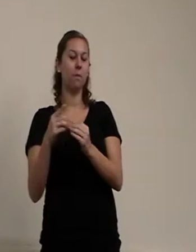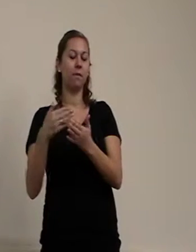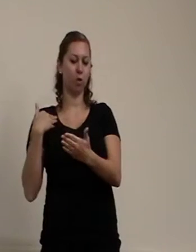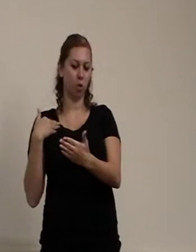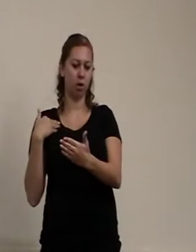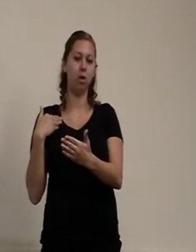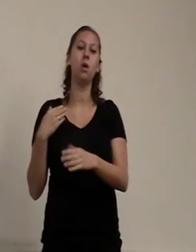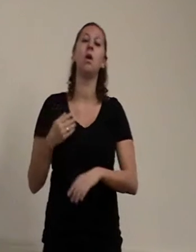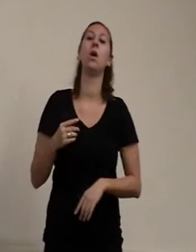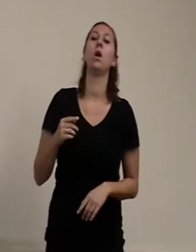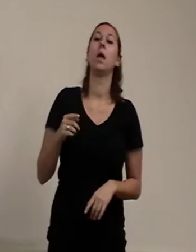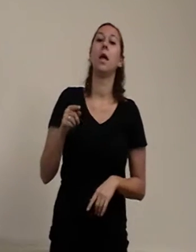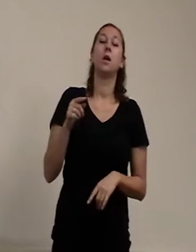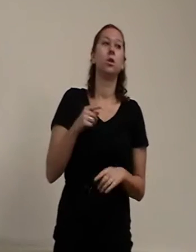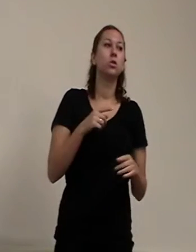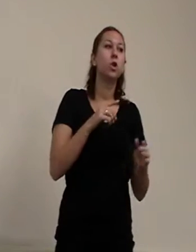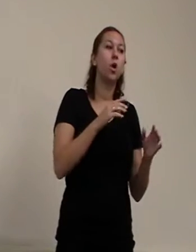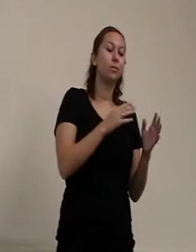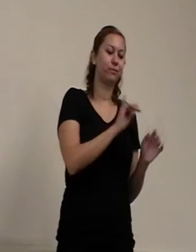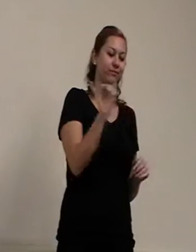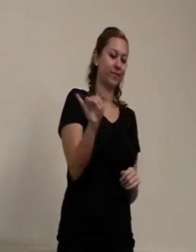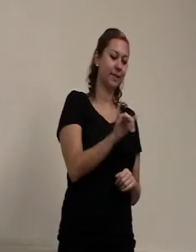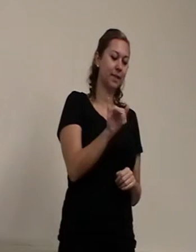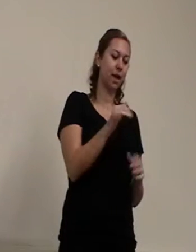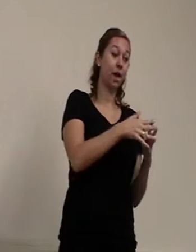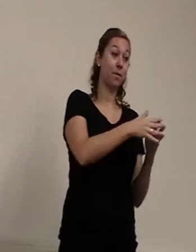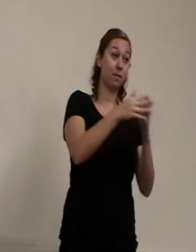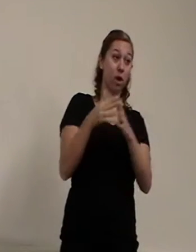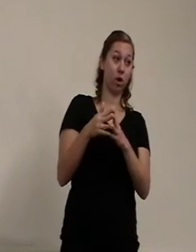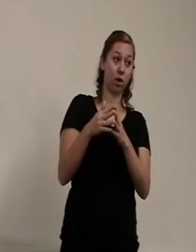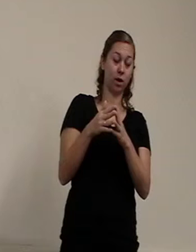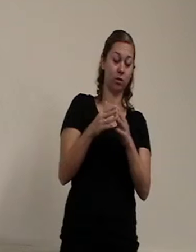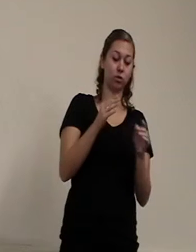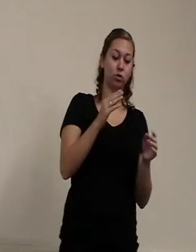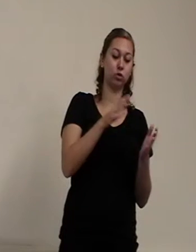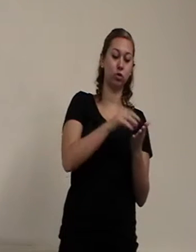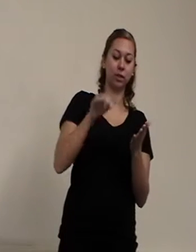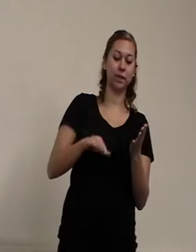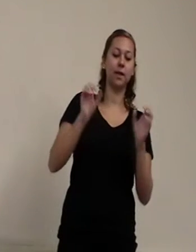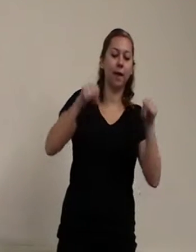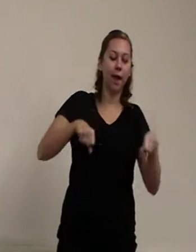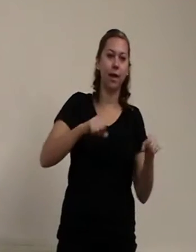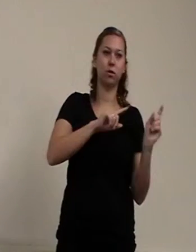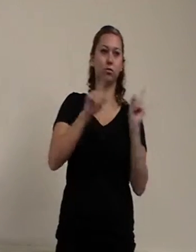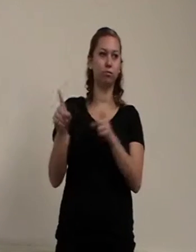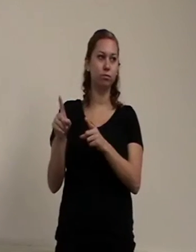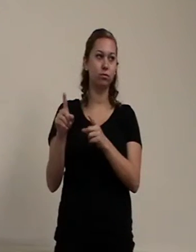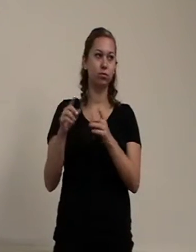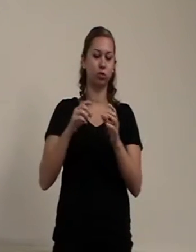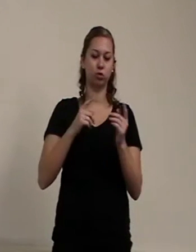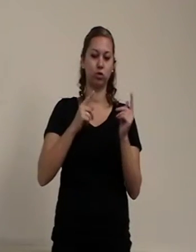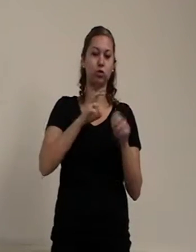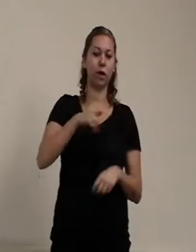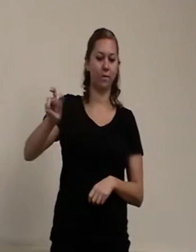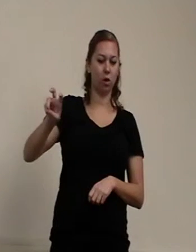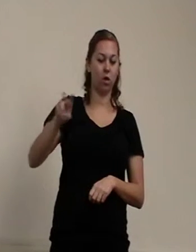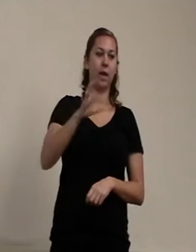go to Italy. So it's not an exchange. It doesn't have to be an equal exchange, Right. but it's just a country exchange. Okay. At large is the same way. So you